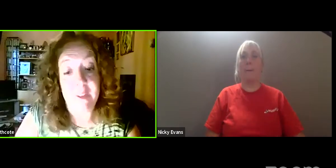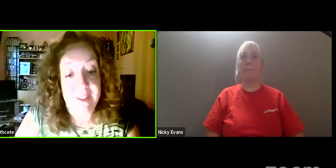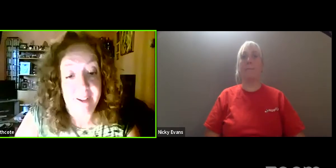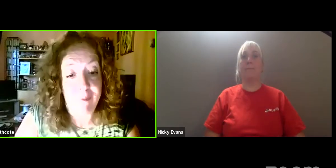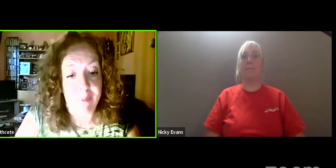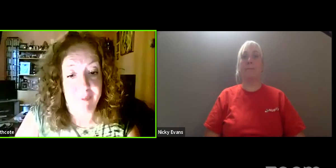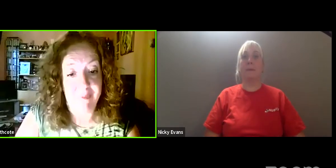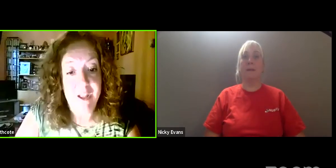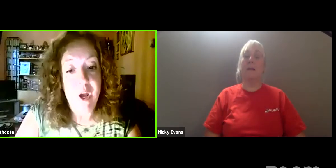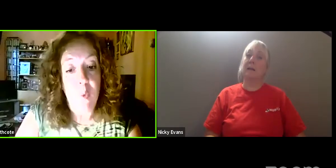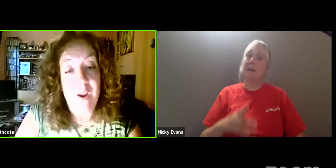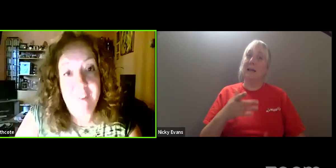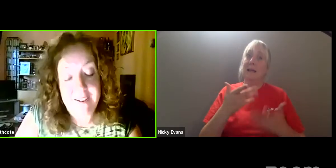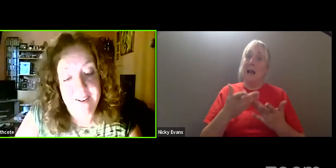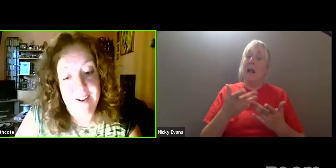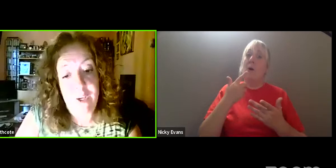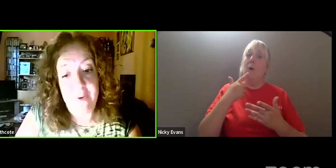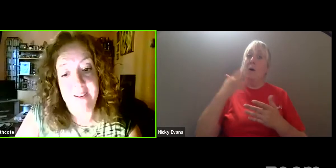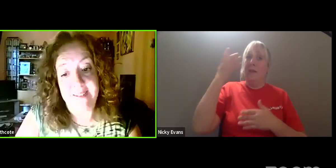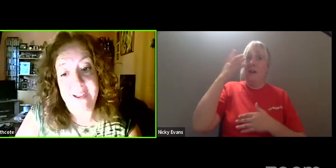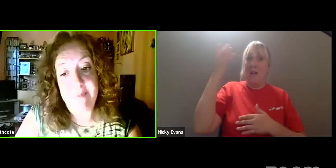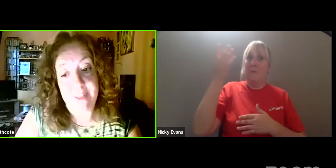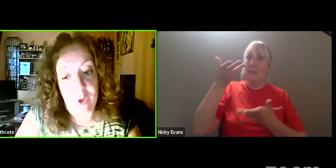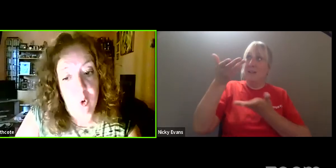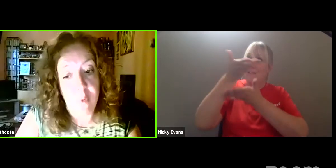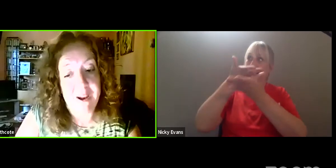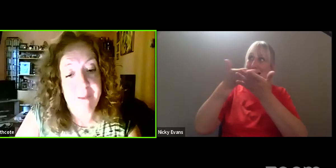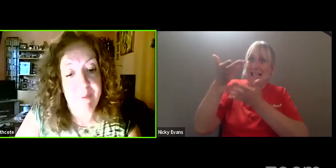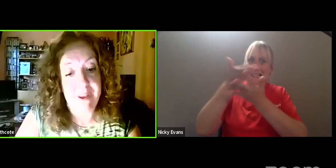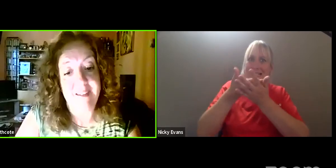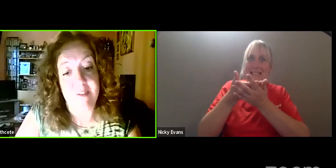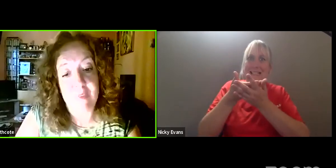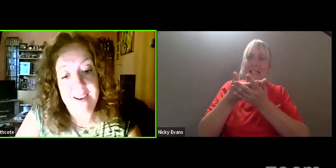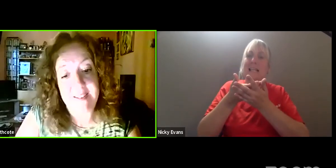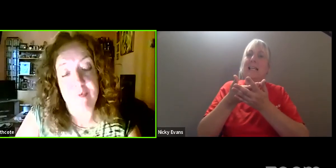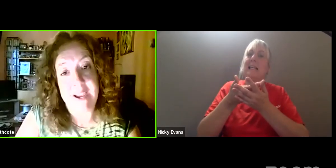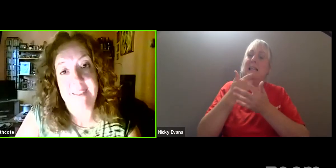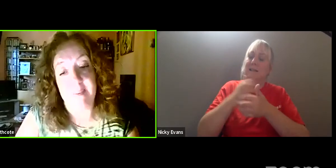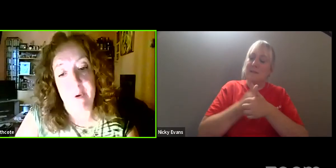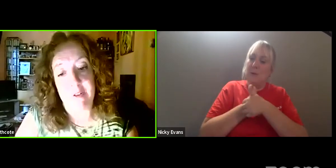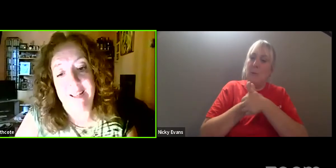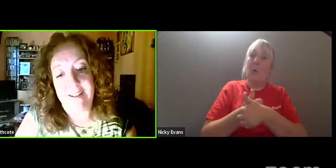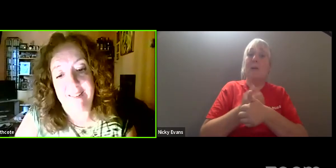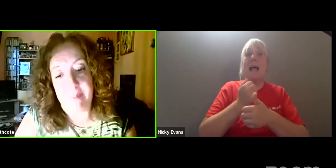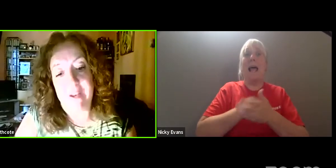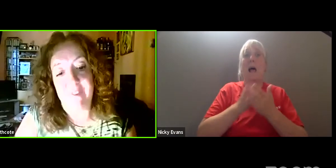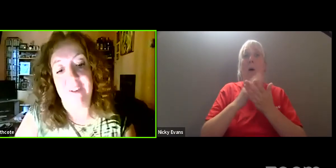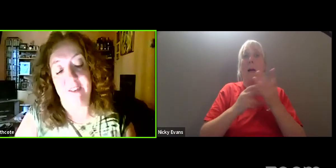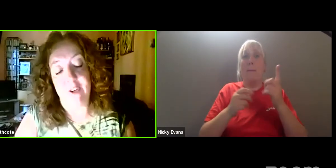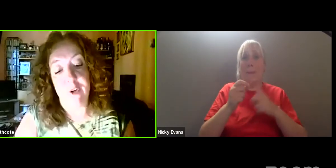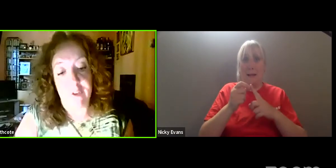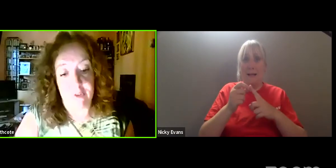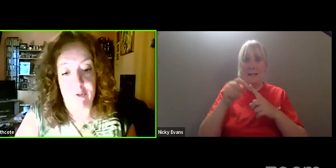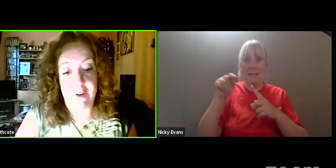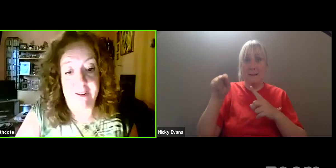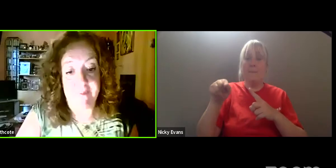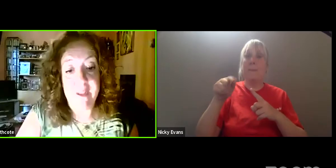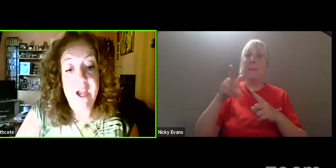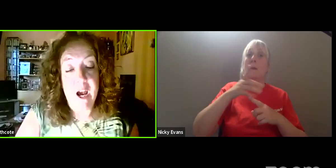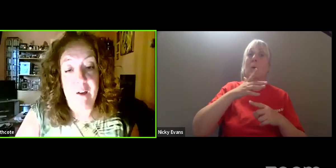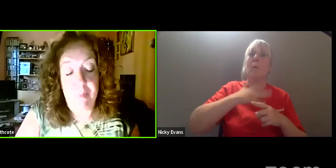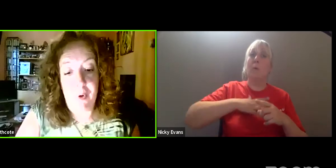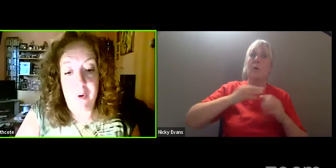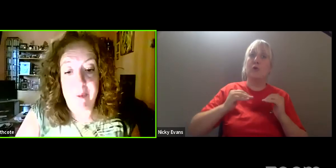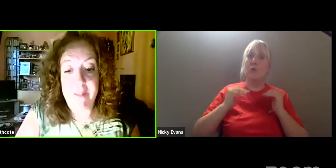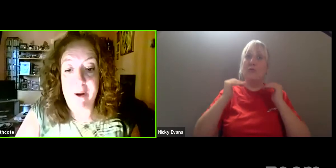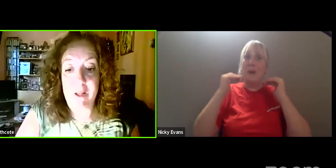discussed within the government. We have added our union's name to the call by MPs to raise the rates of both legacy benefits and universal credit.